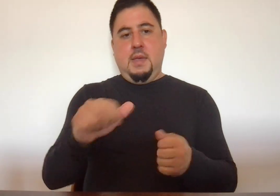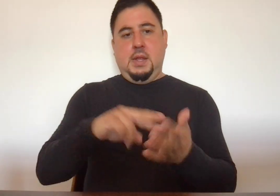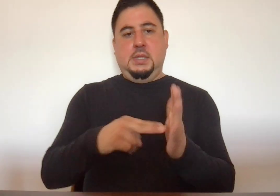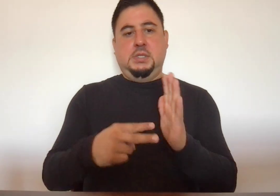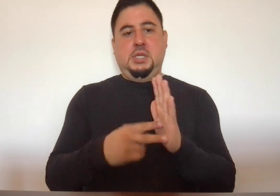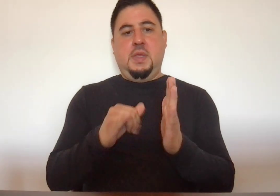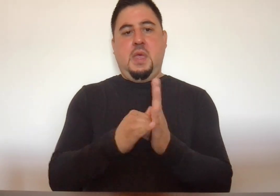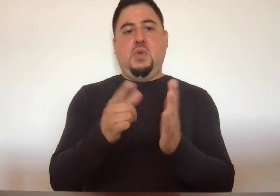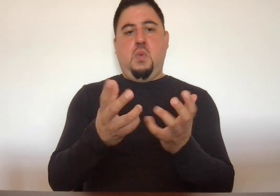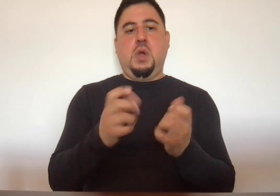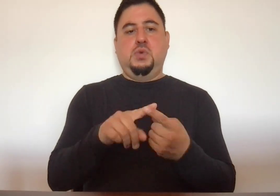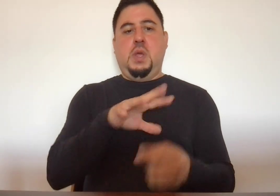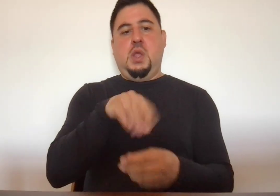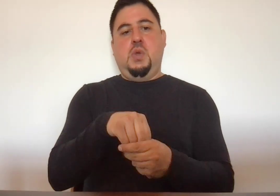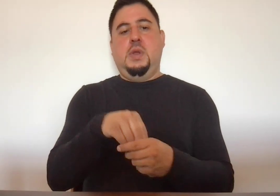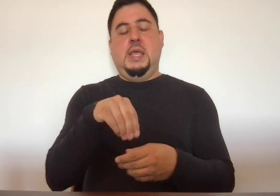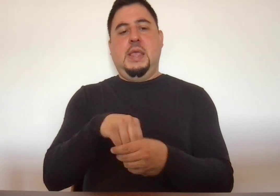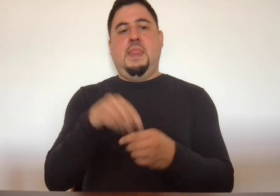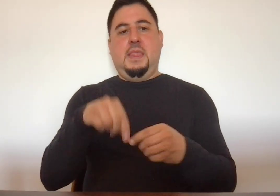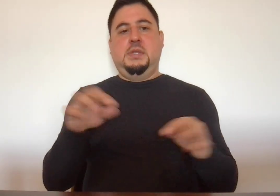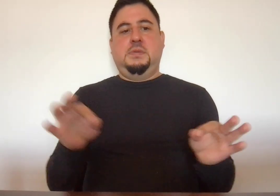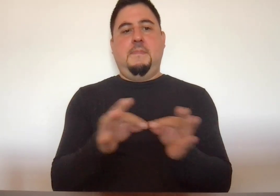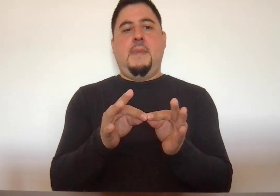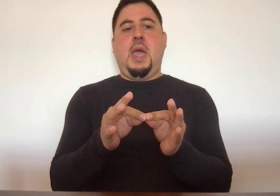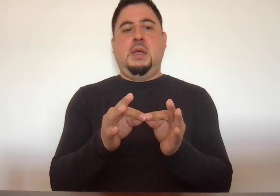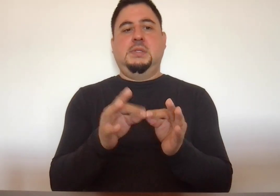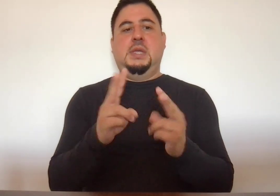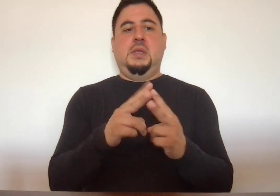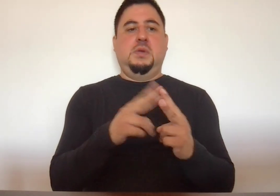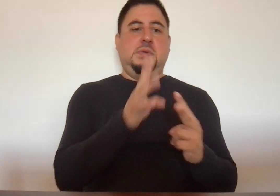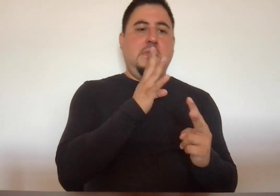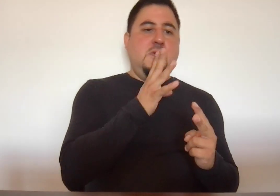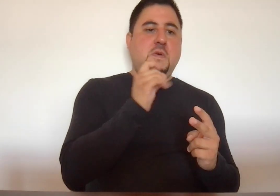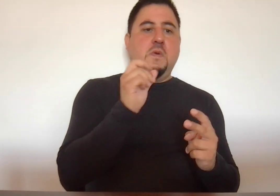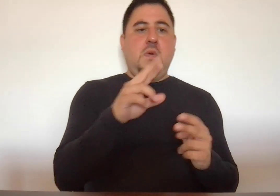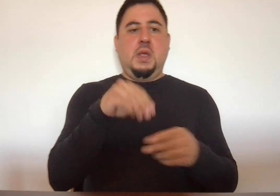you want to include in this Mass, either spoken or in your hearts.